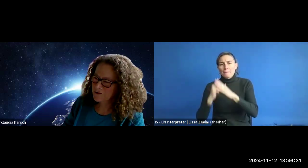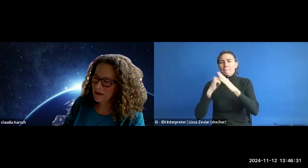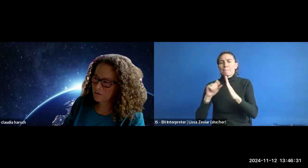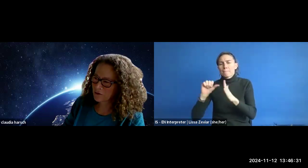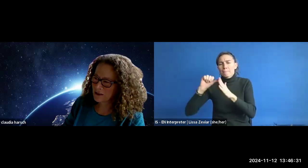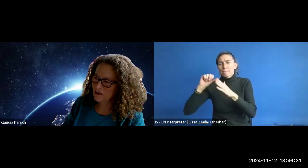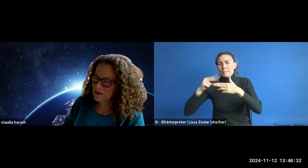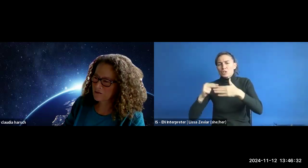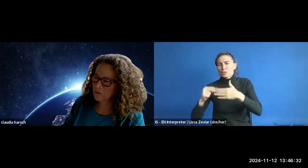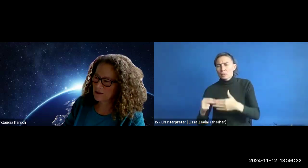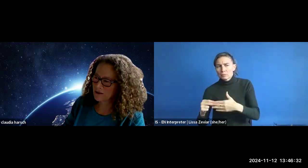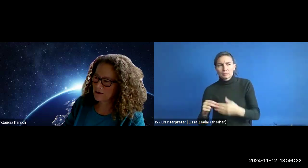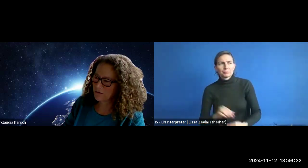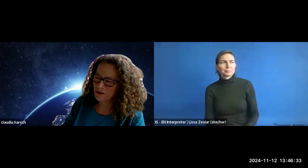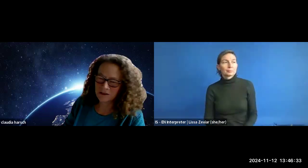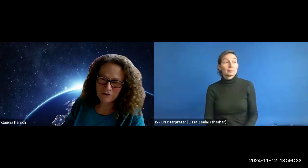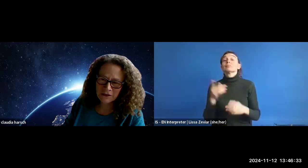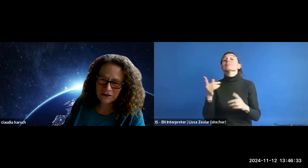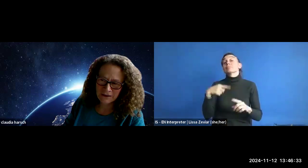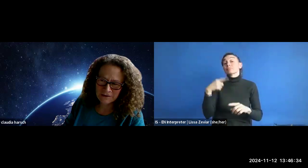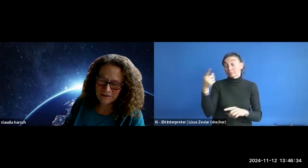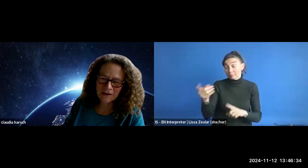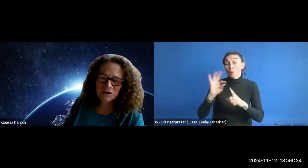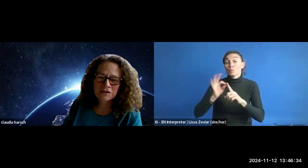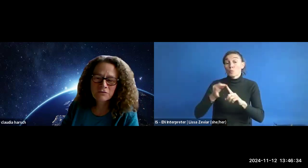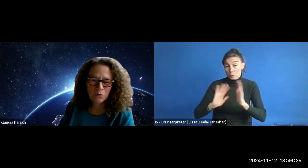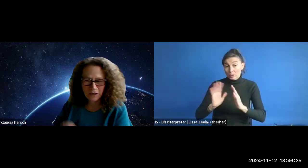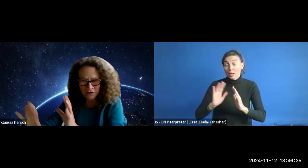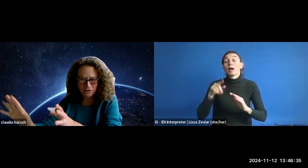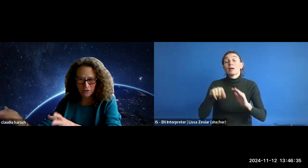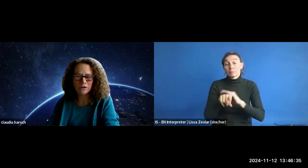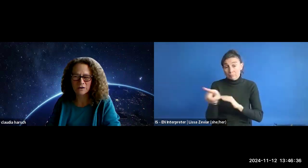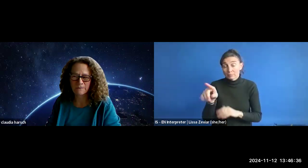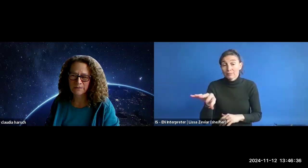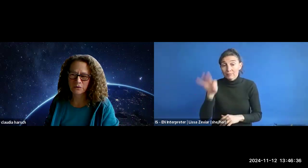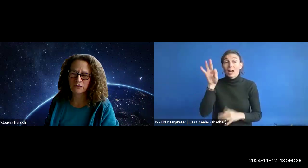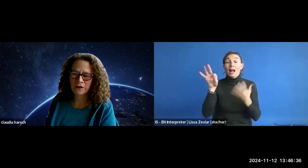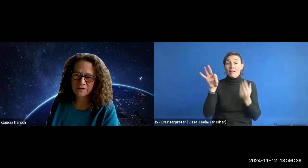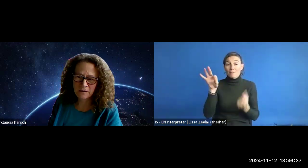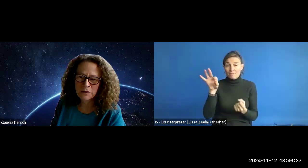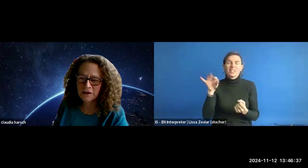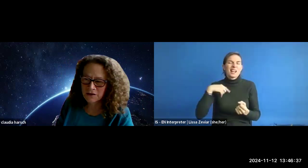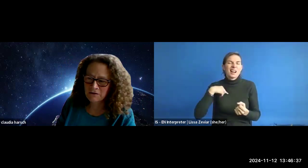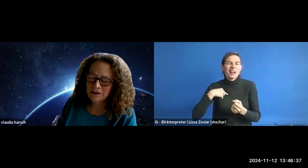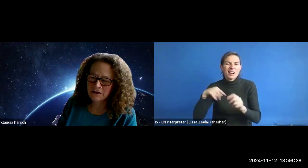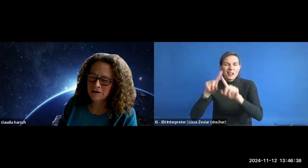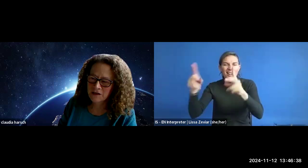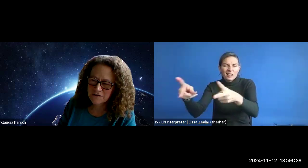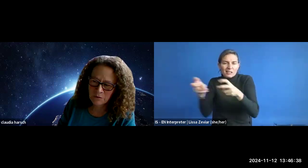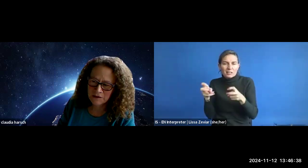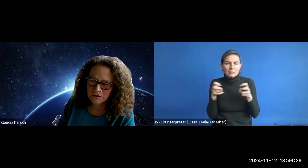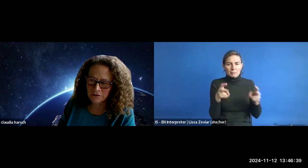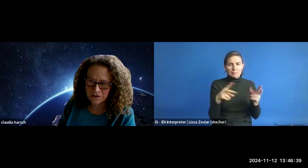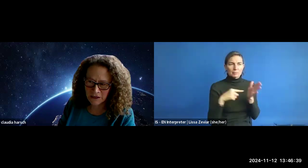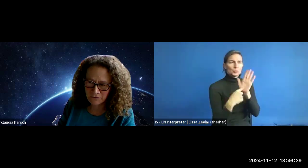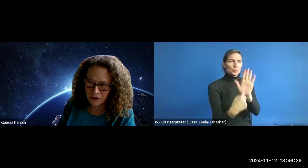a rating scale for the assessment of the interaction test, and I just give you an excerpt here. So for example, there's a criteria